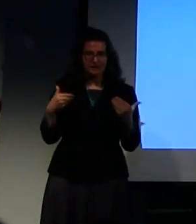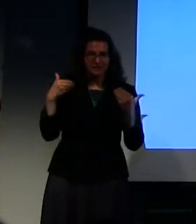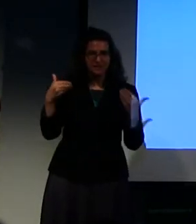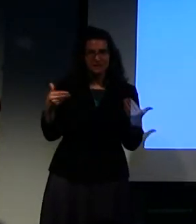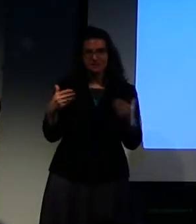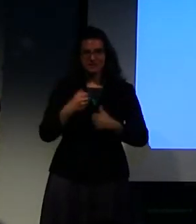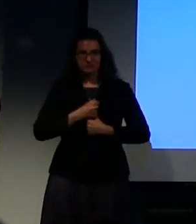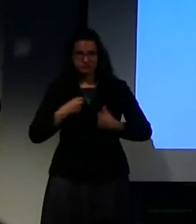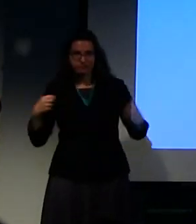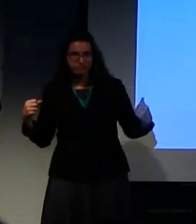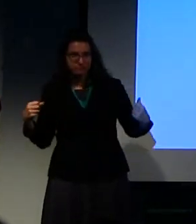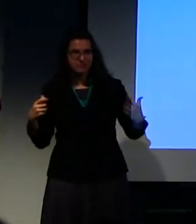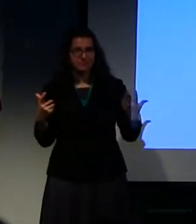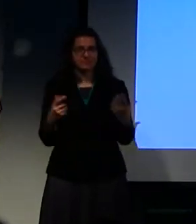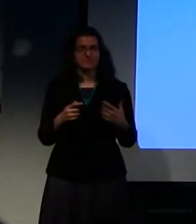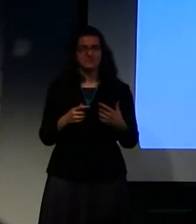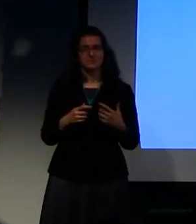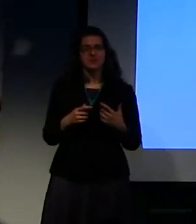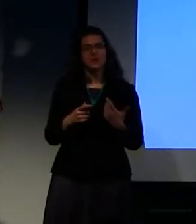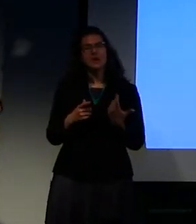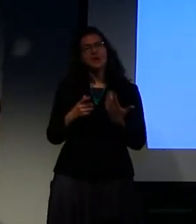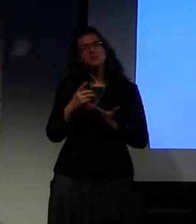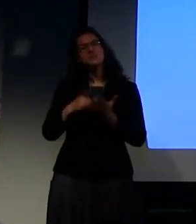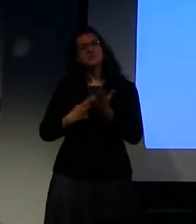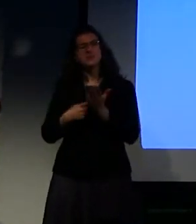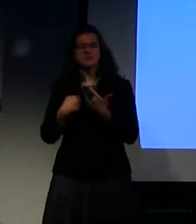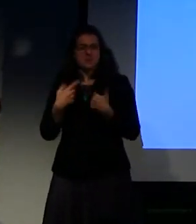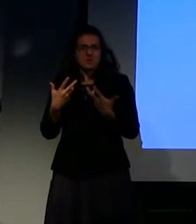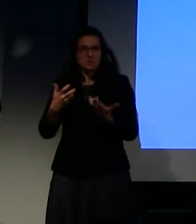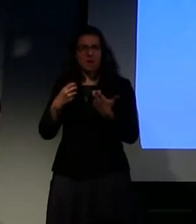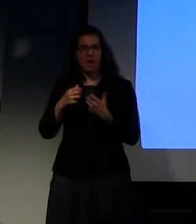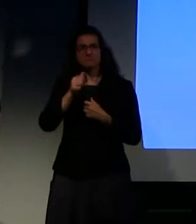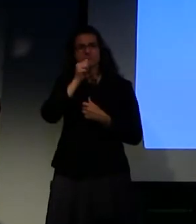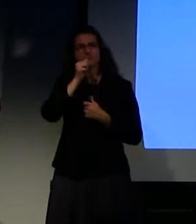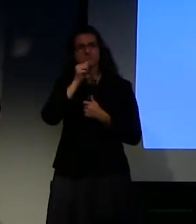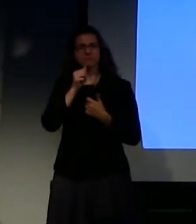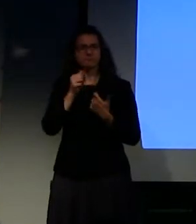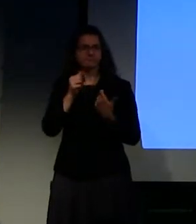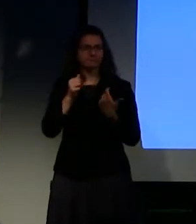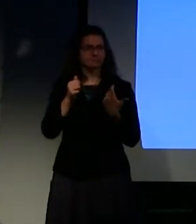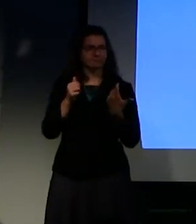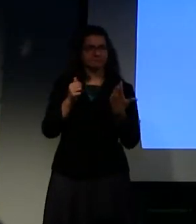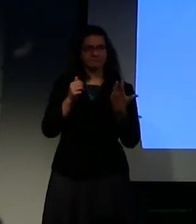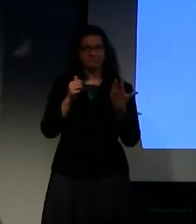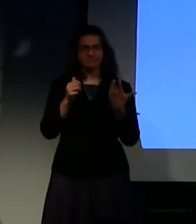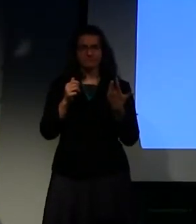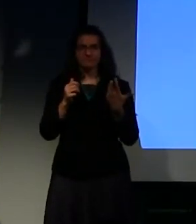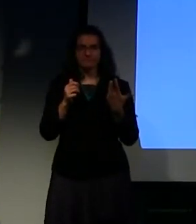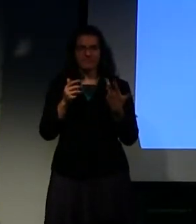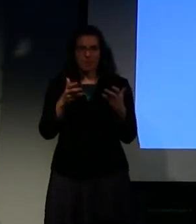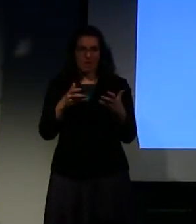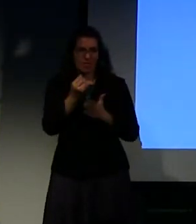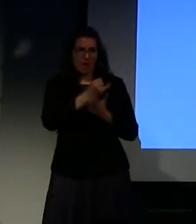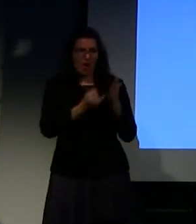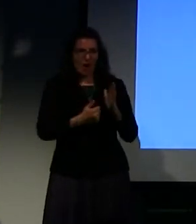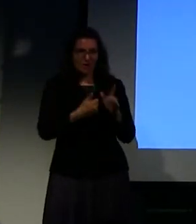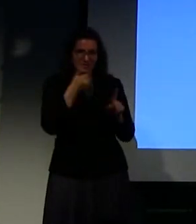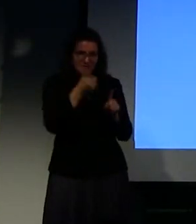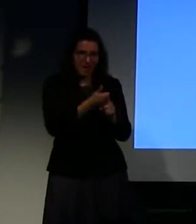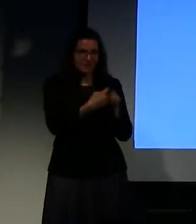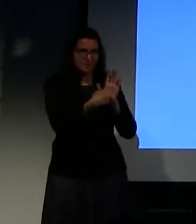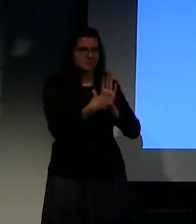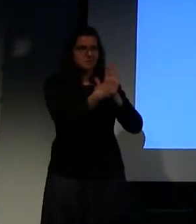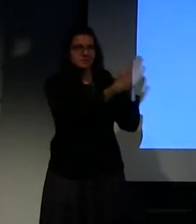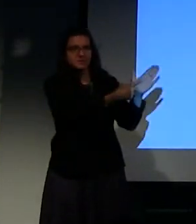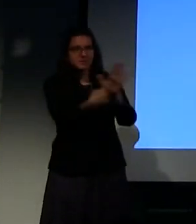Because in some ways I do want the anonymity of the disability to allow the art to express a lot of things, and then we can